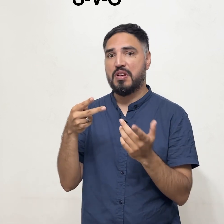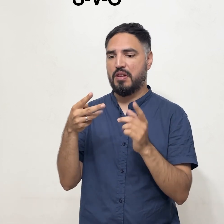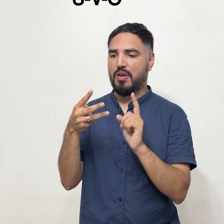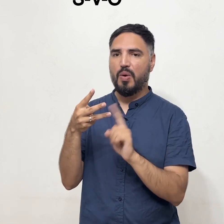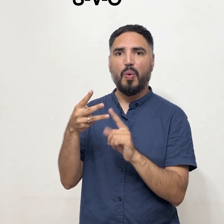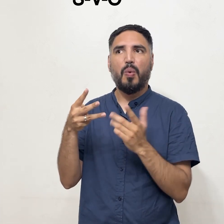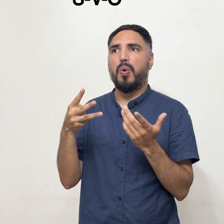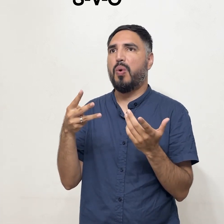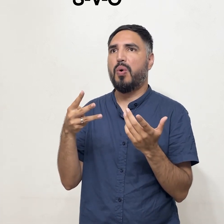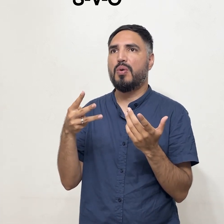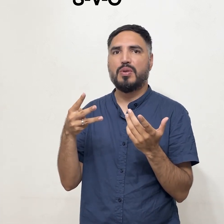the third